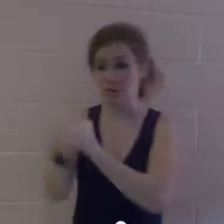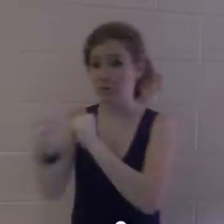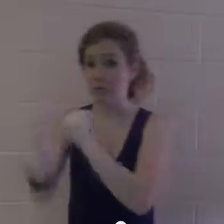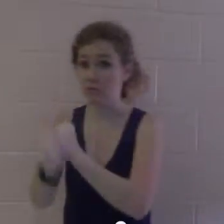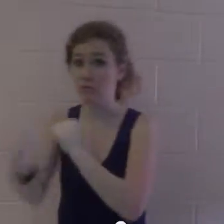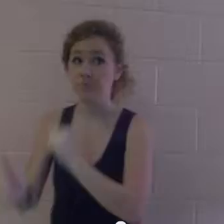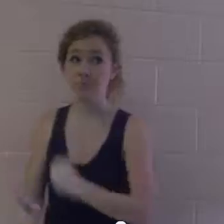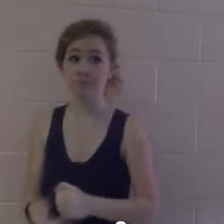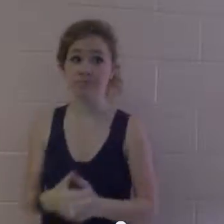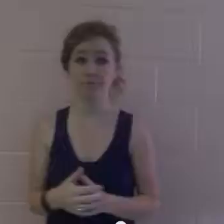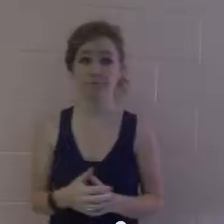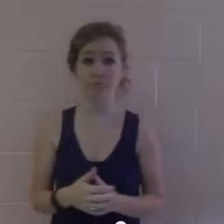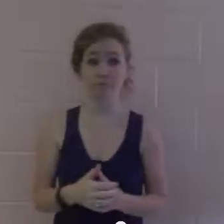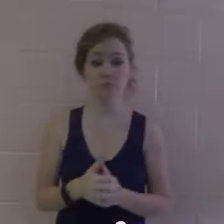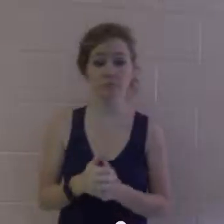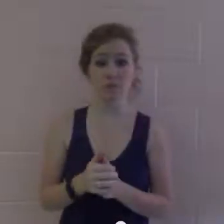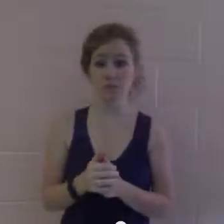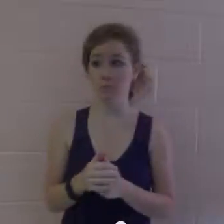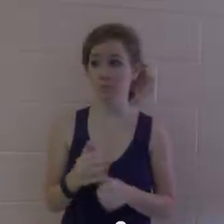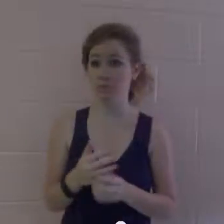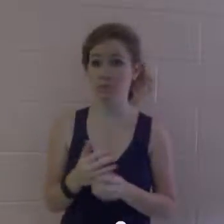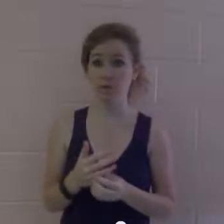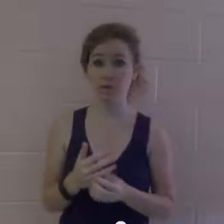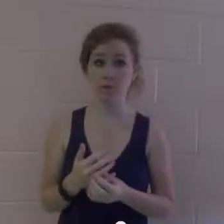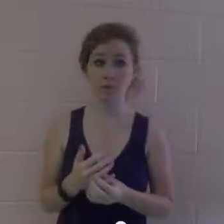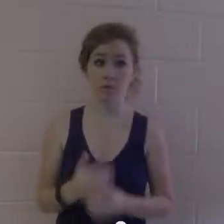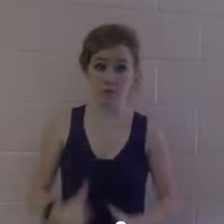there are a lot of struggles and dangers in this area.